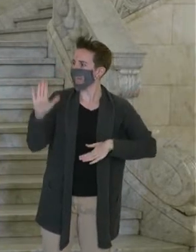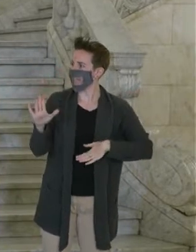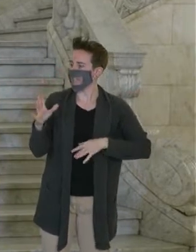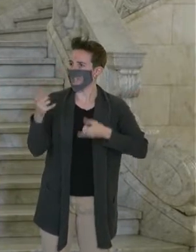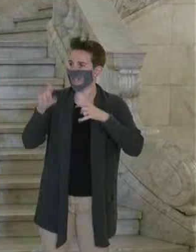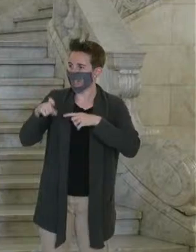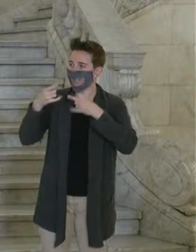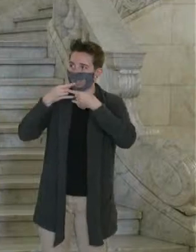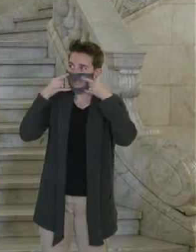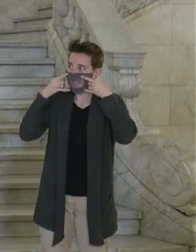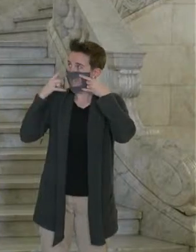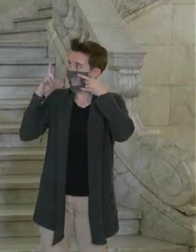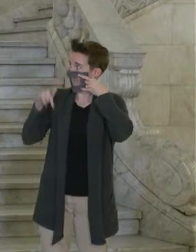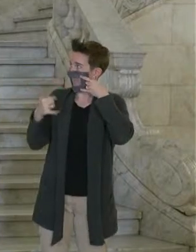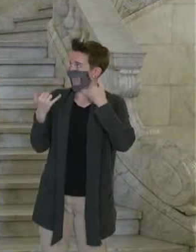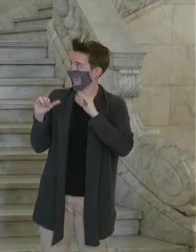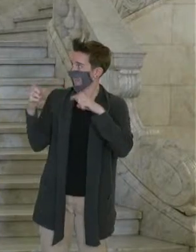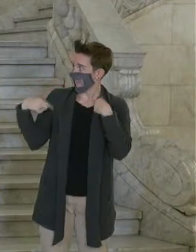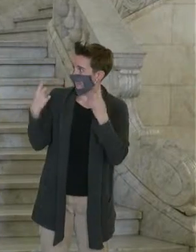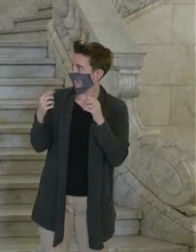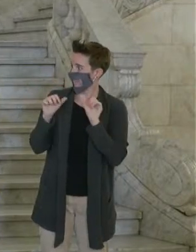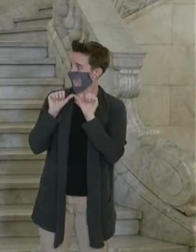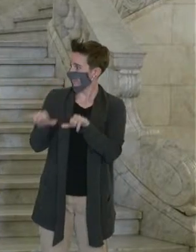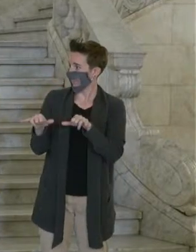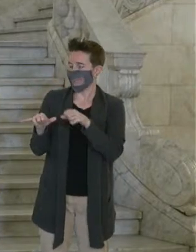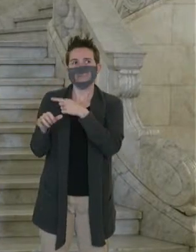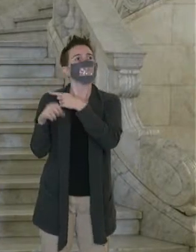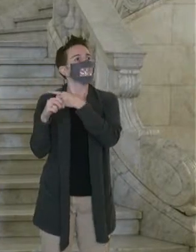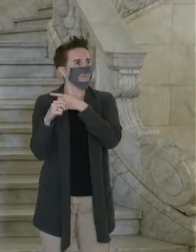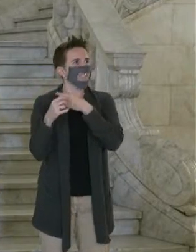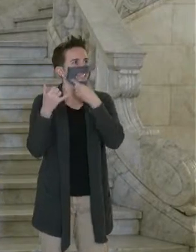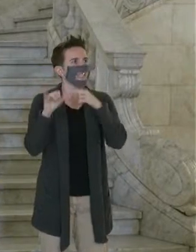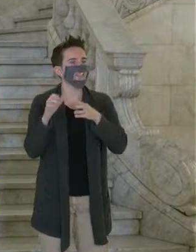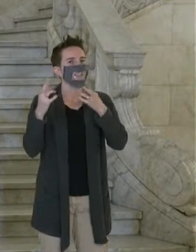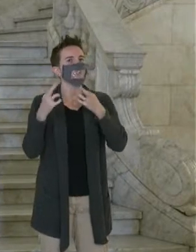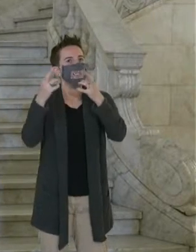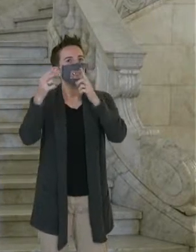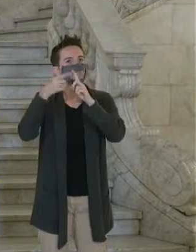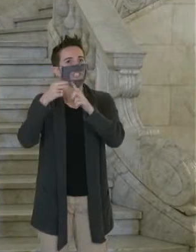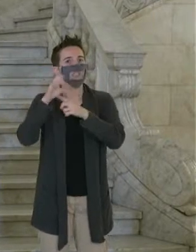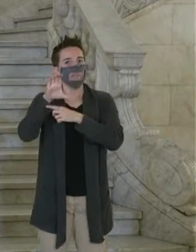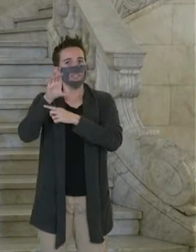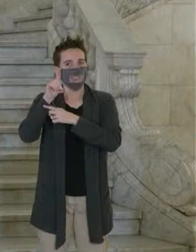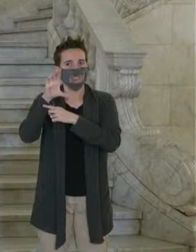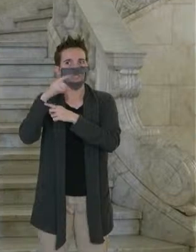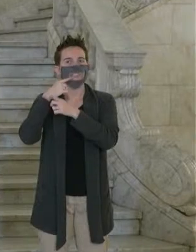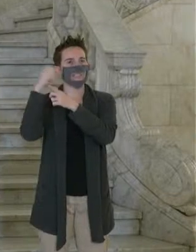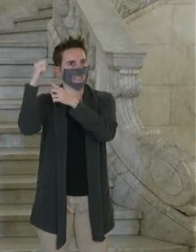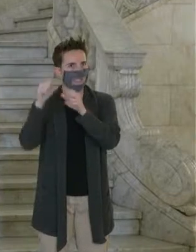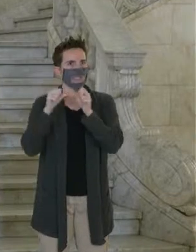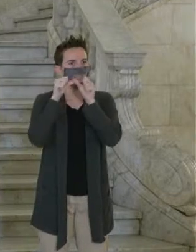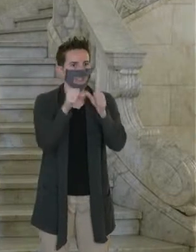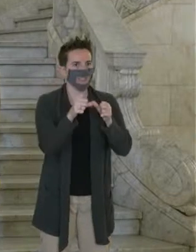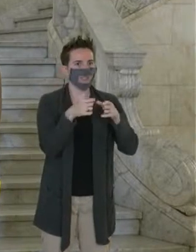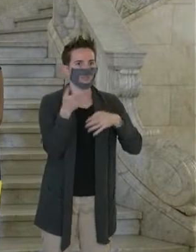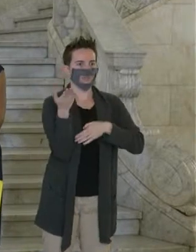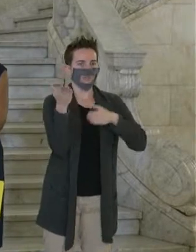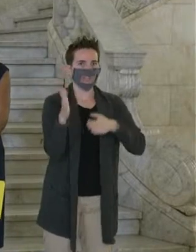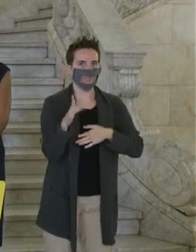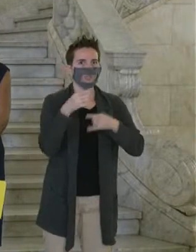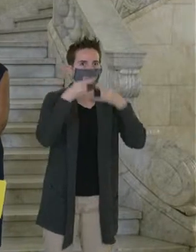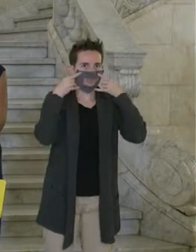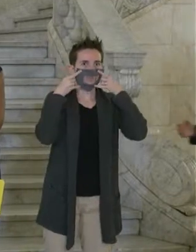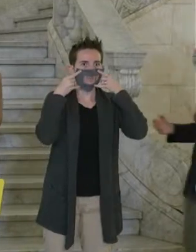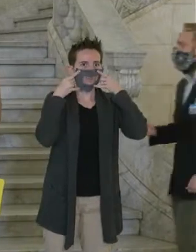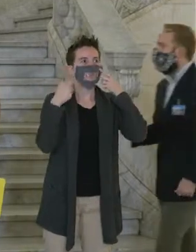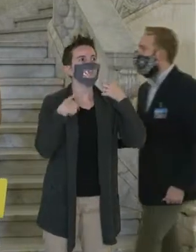that still be in effect, or is that, how would that work? That is still a recommendation issued by the Centers for Disease Control. And so we'll continue to work with food and